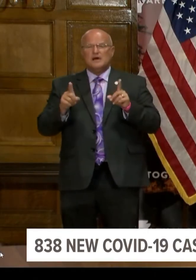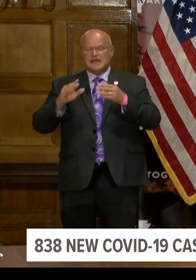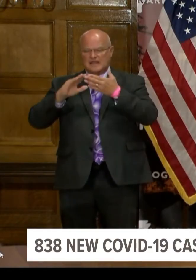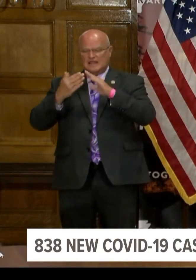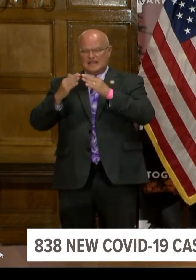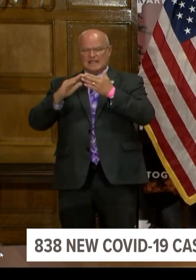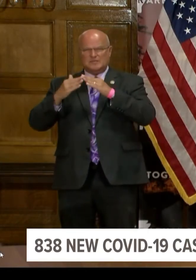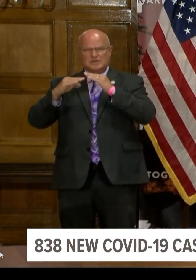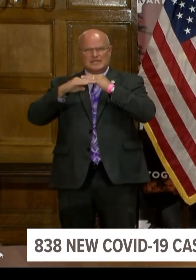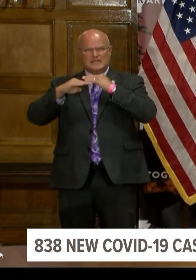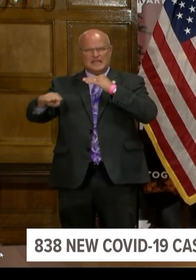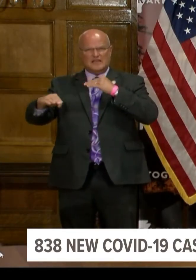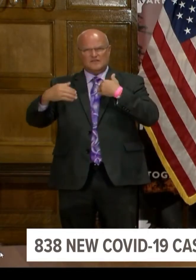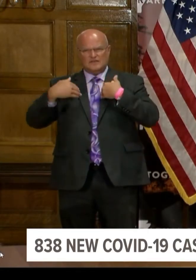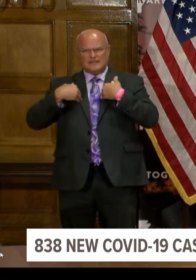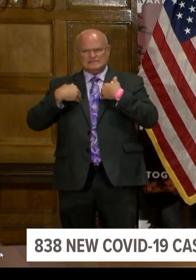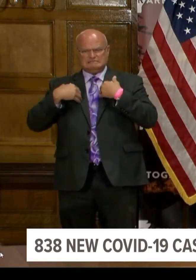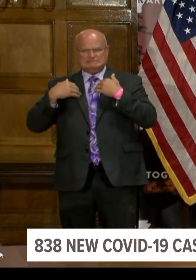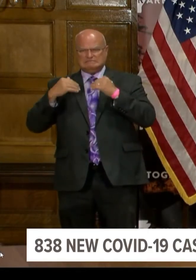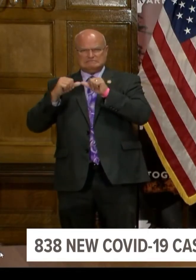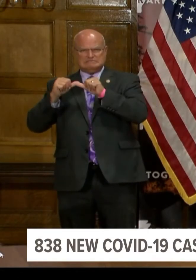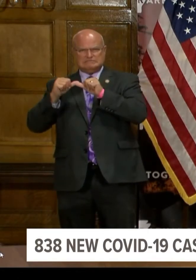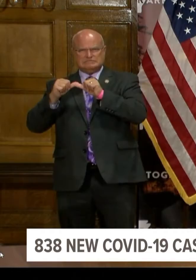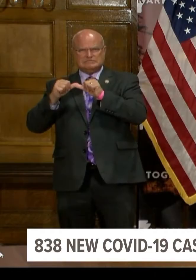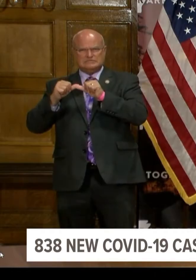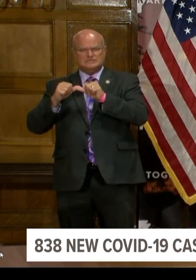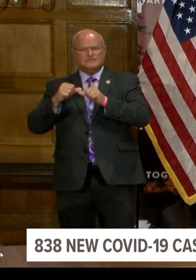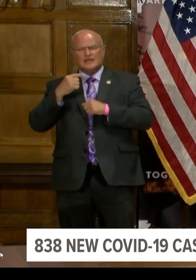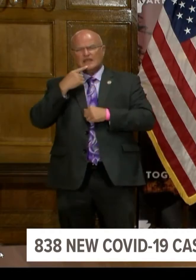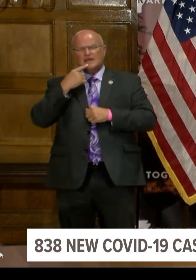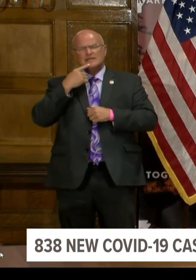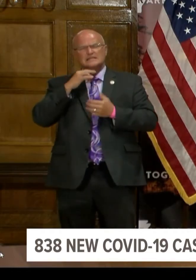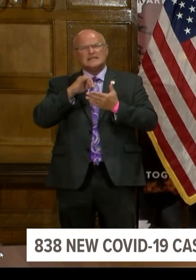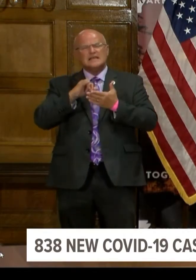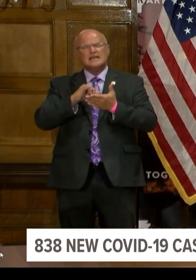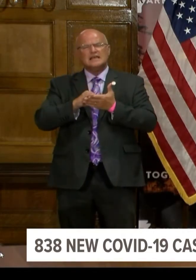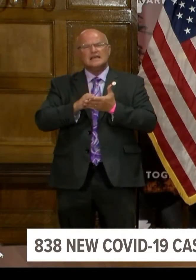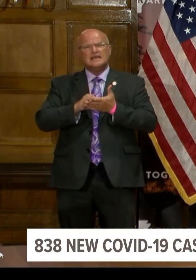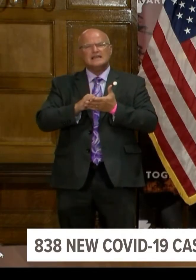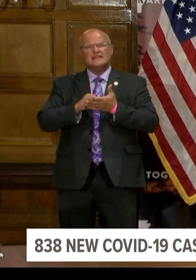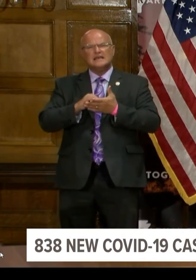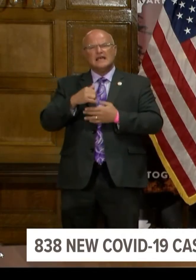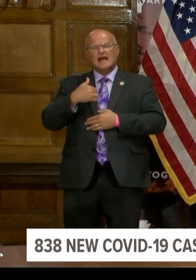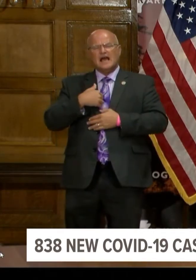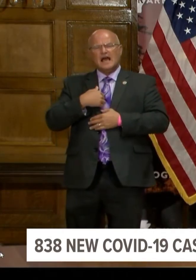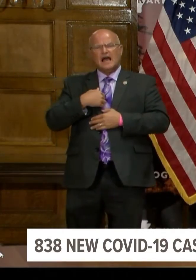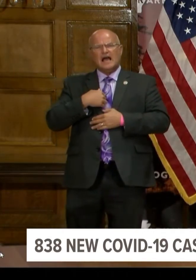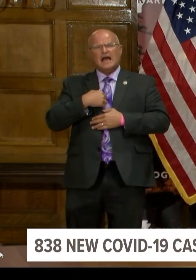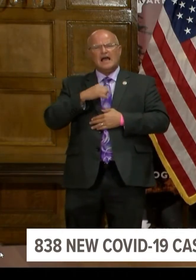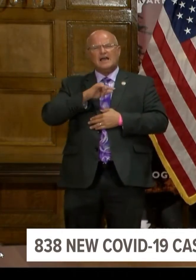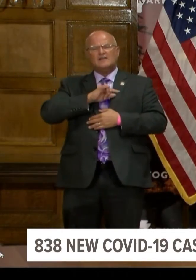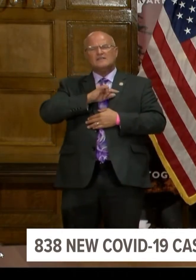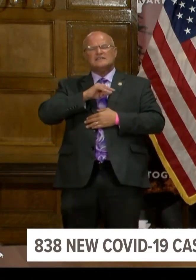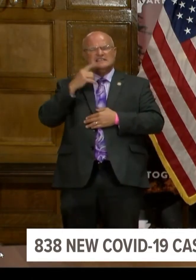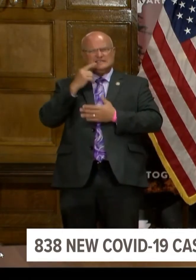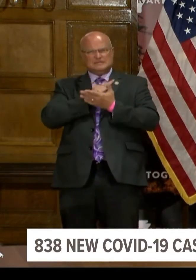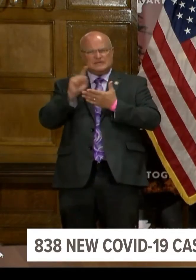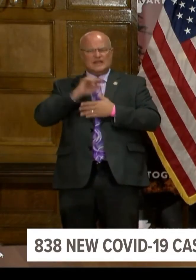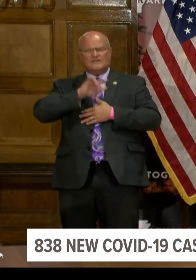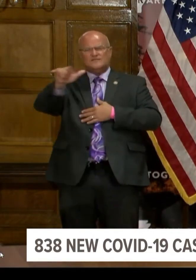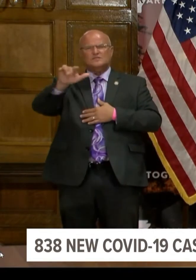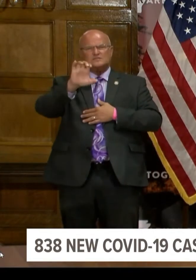community level that hasn't fallen off. I have to say that I flew to the CDC this week,